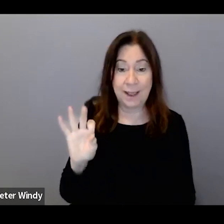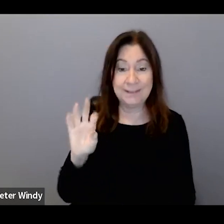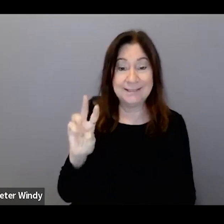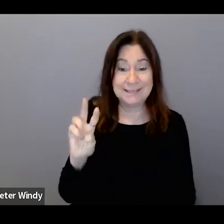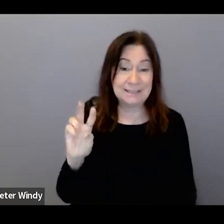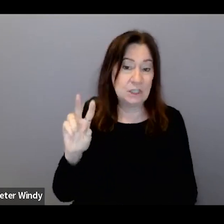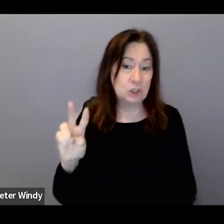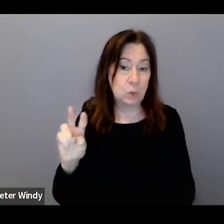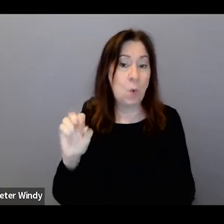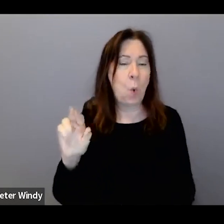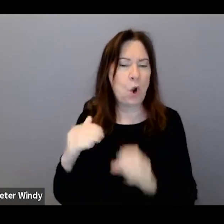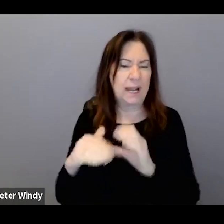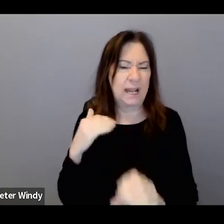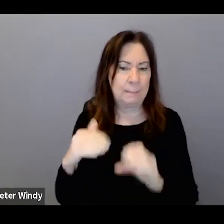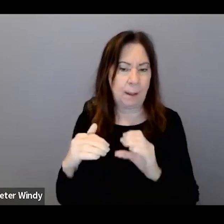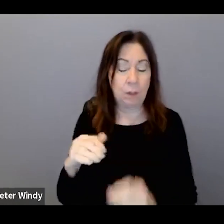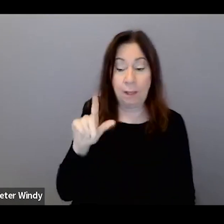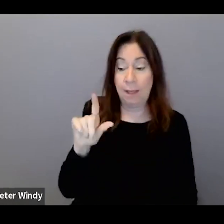828-259-5962 or emailing